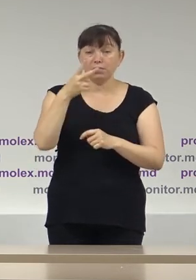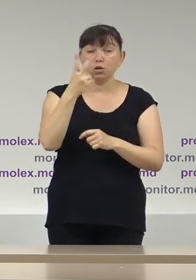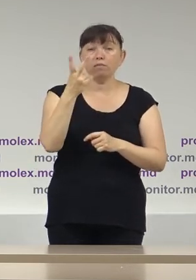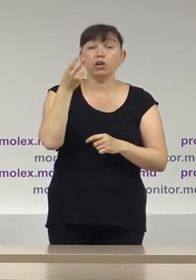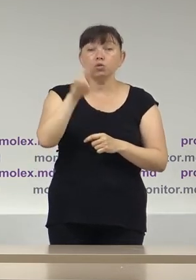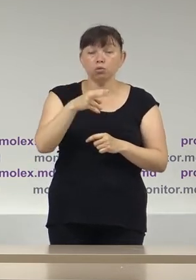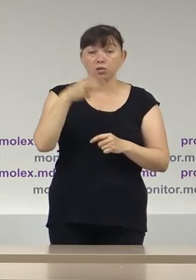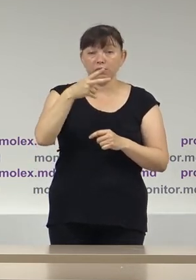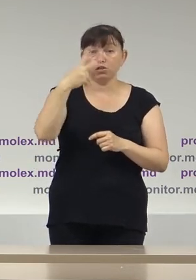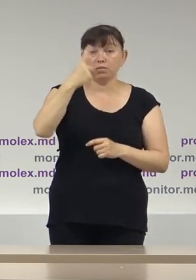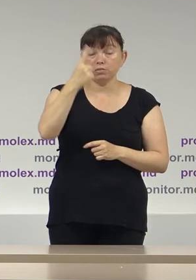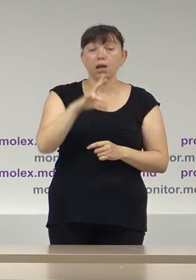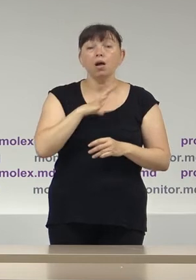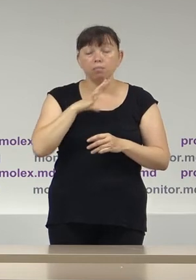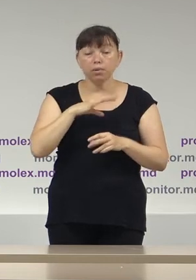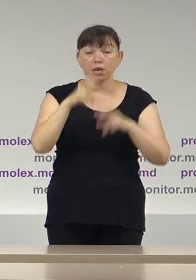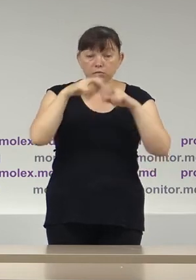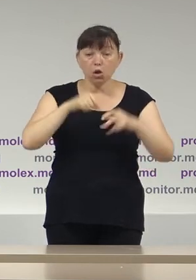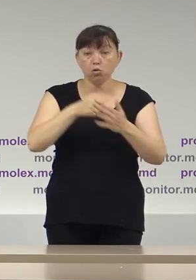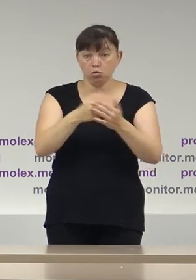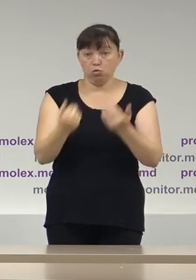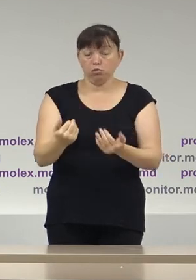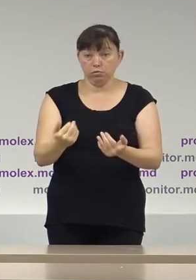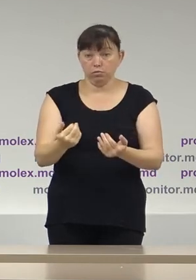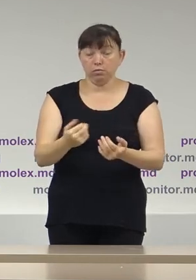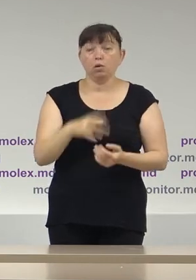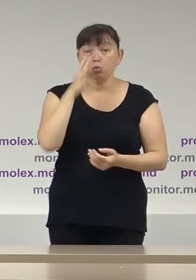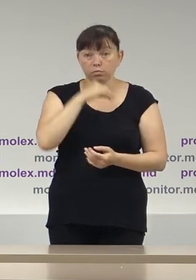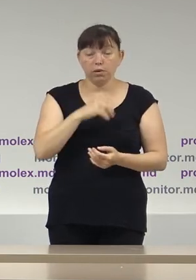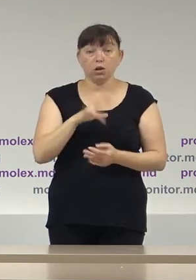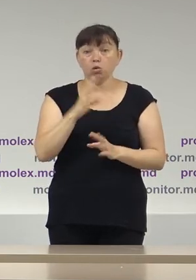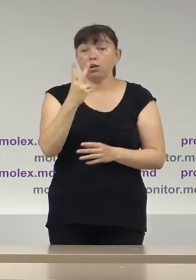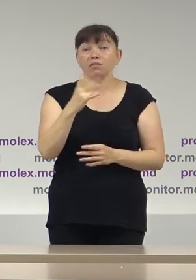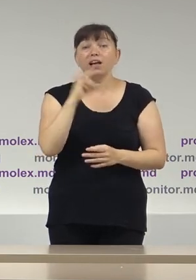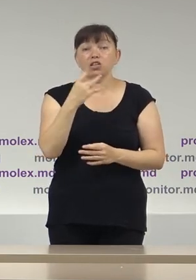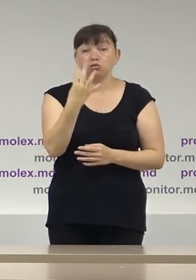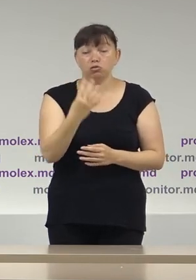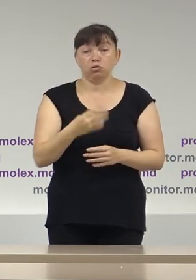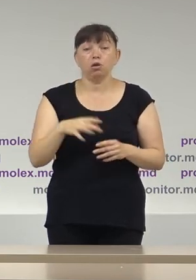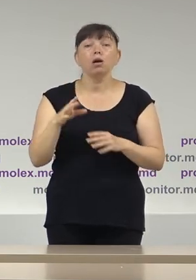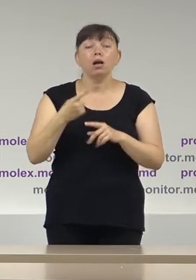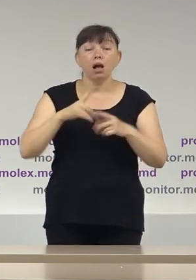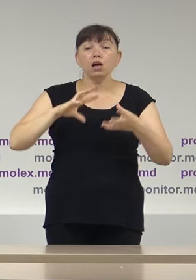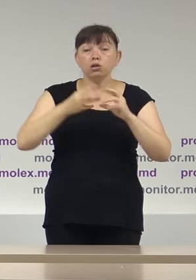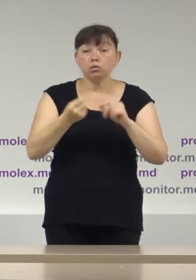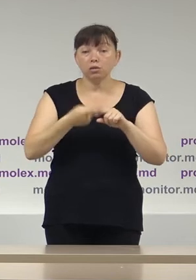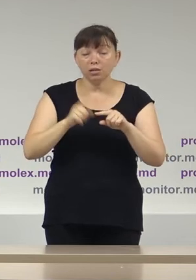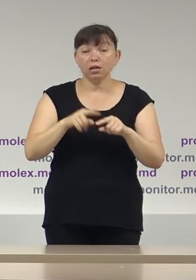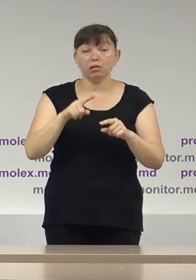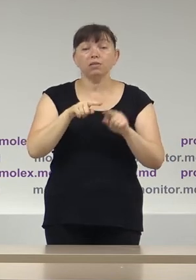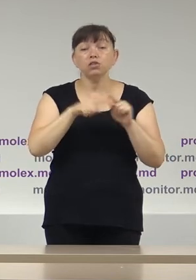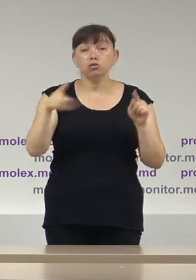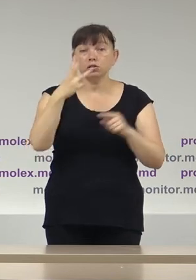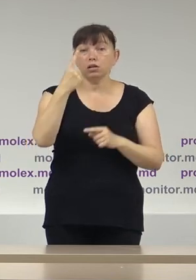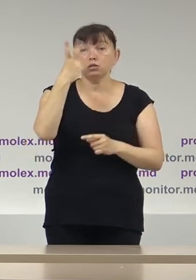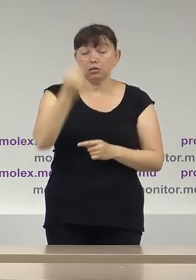complaints should be settled no later than on the election day. Only two of the four notifications filed on June the